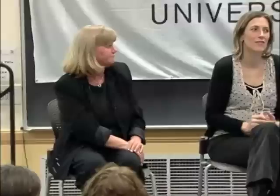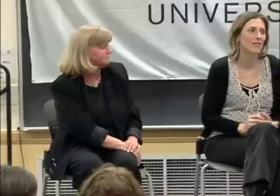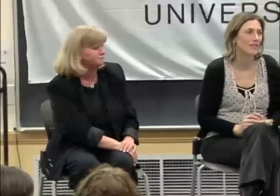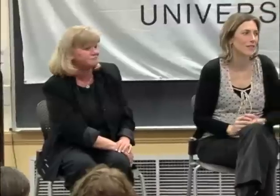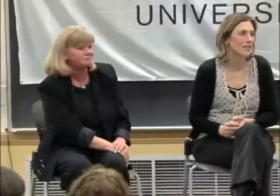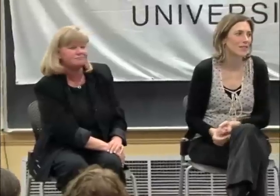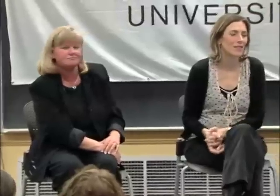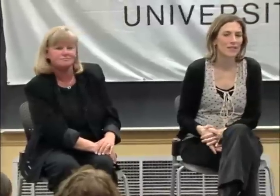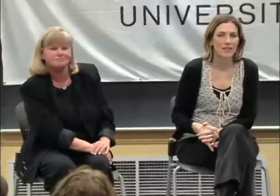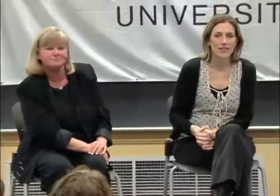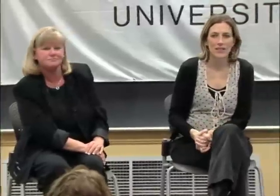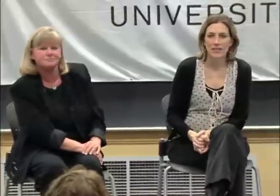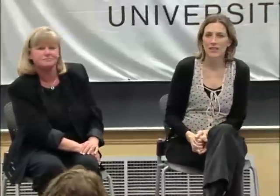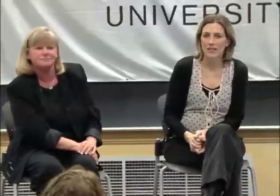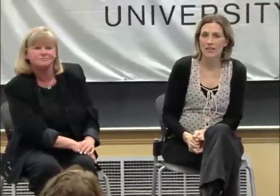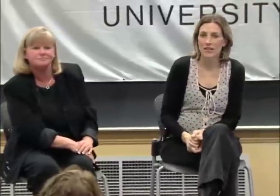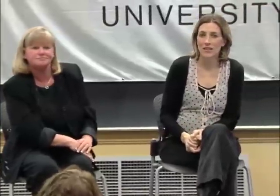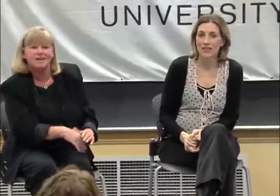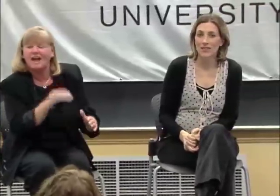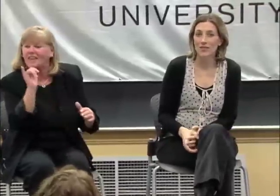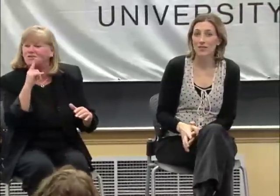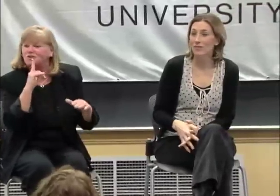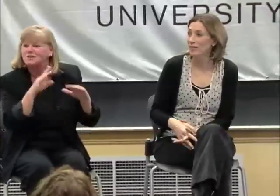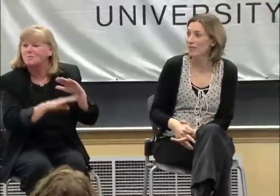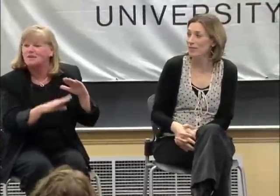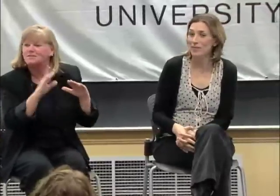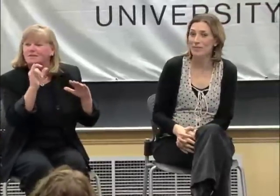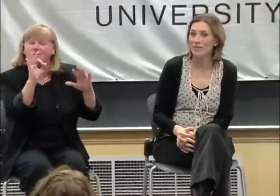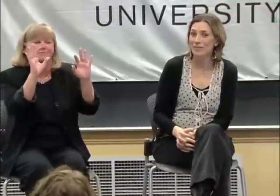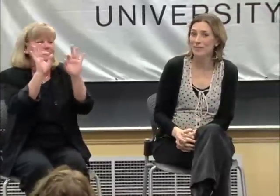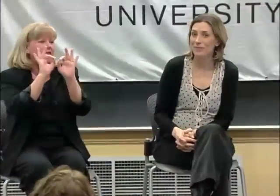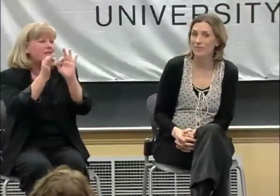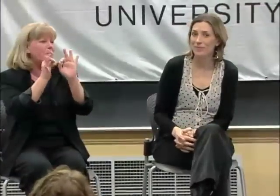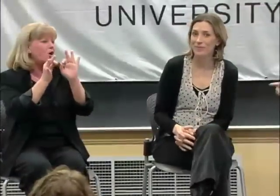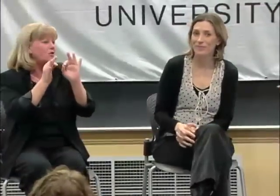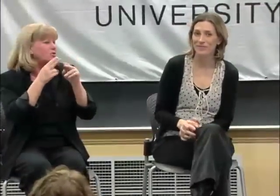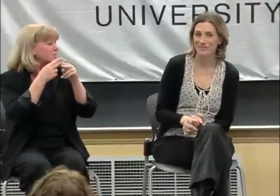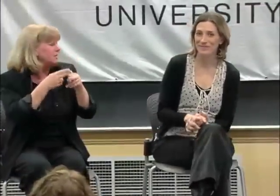Heidi says some information may be lost. And that's just the basis of that thing we call interpretation.